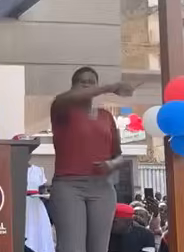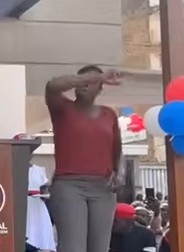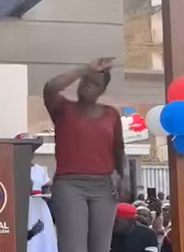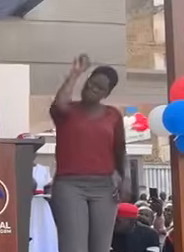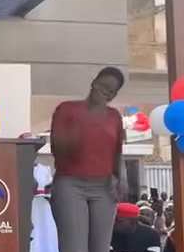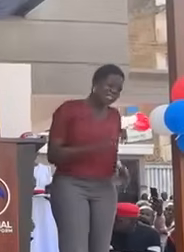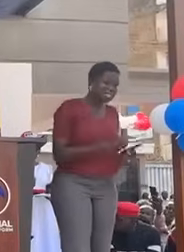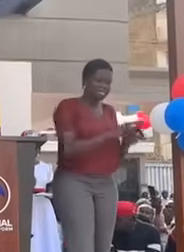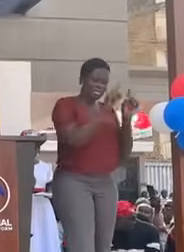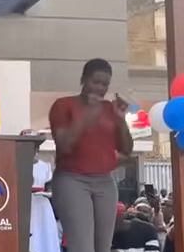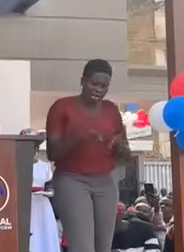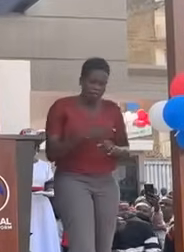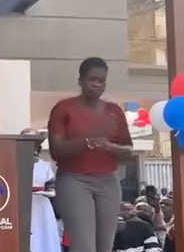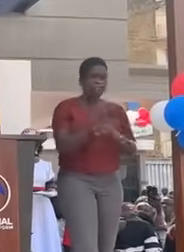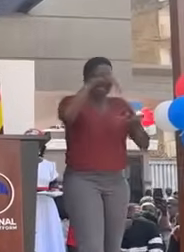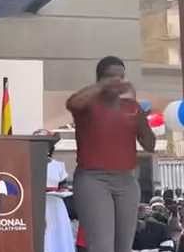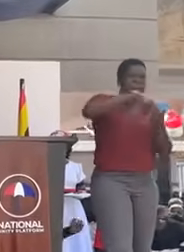kibakakatako butereevu